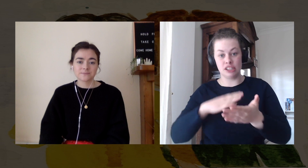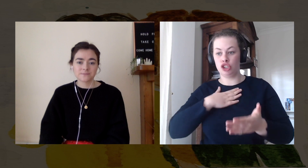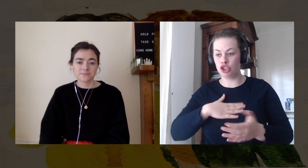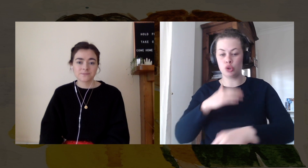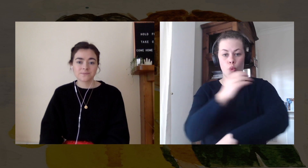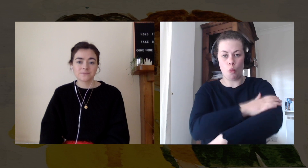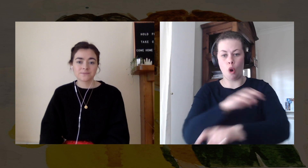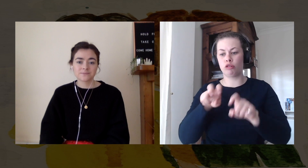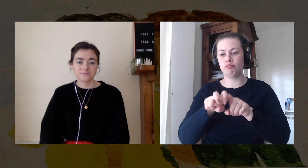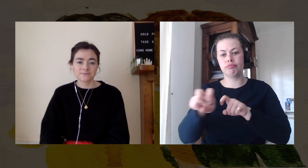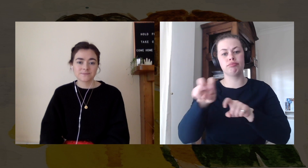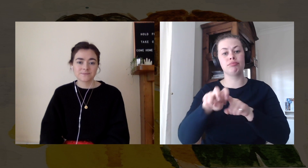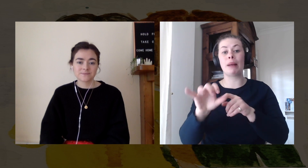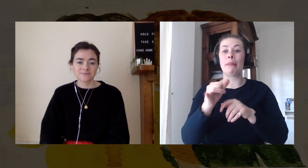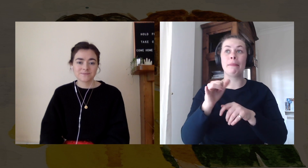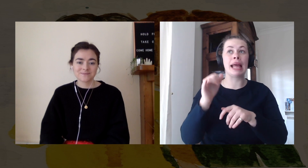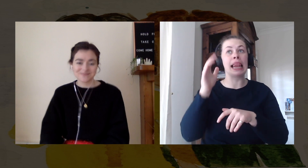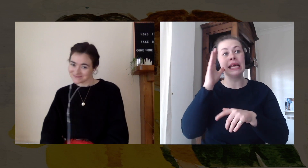The Lean.